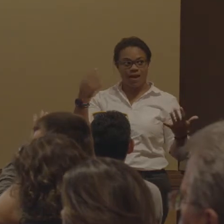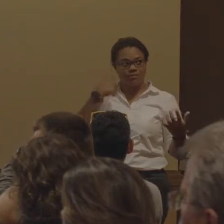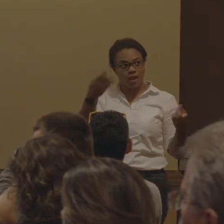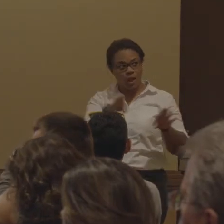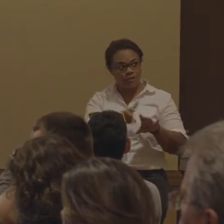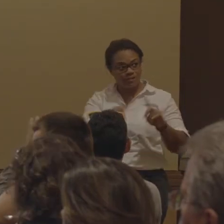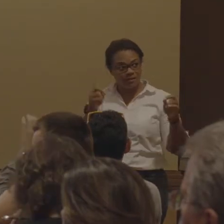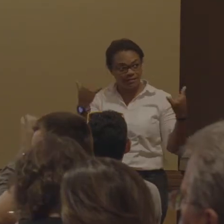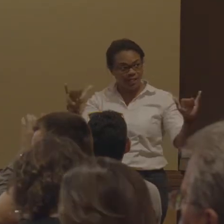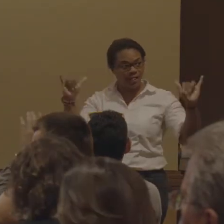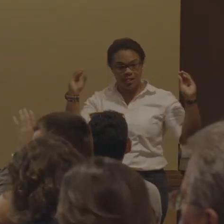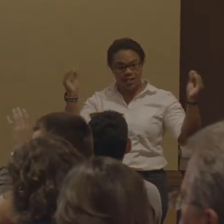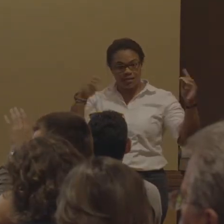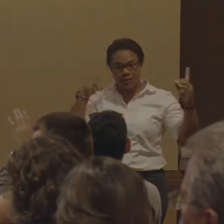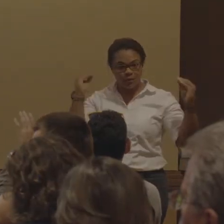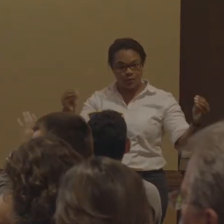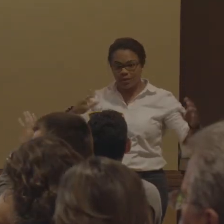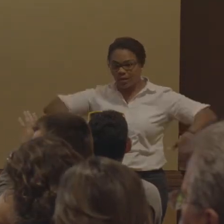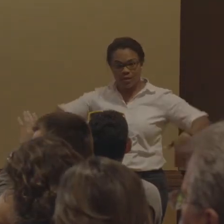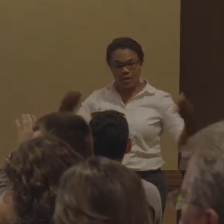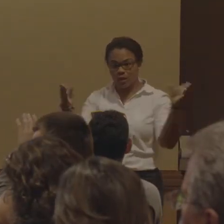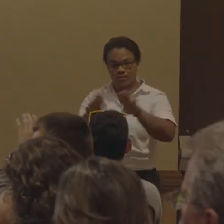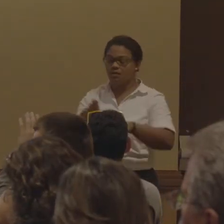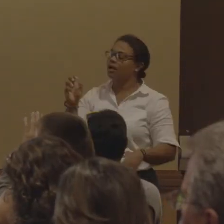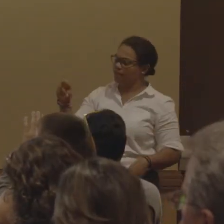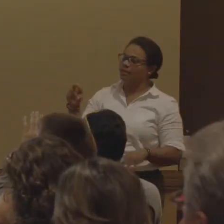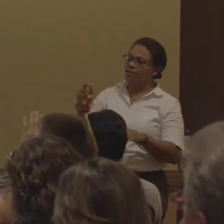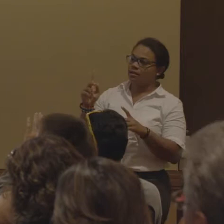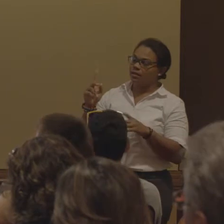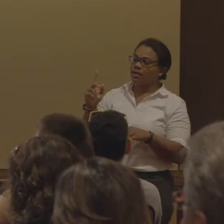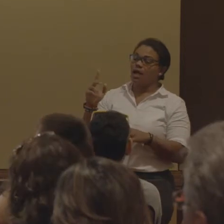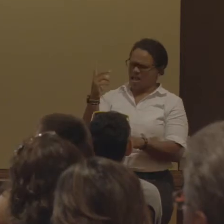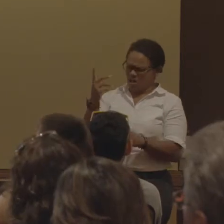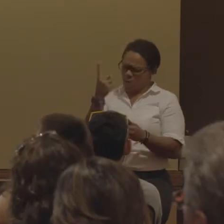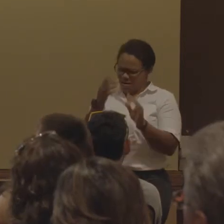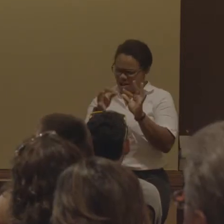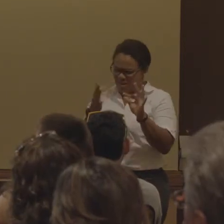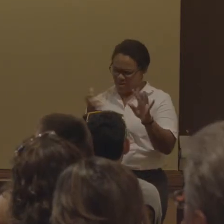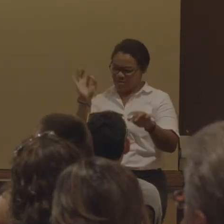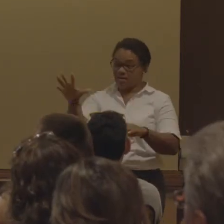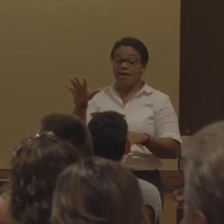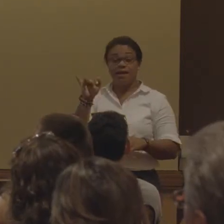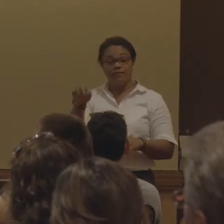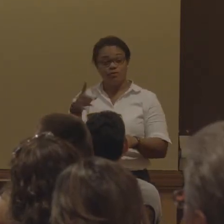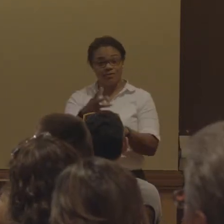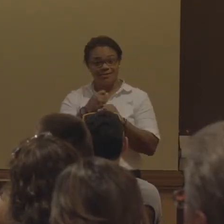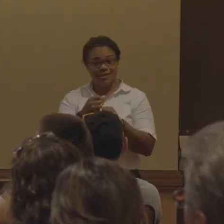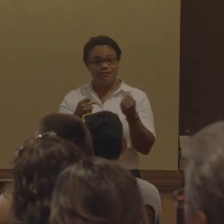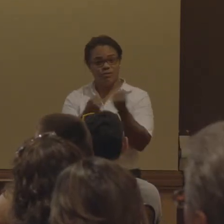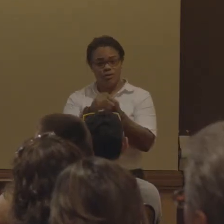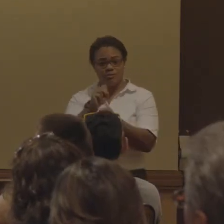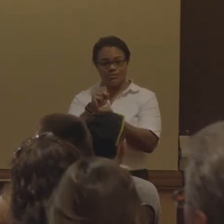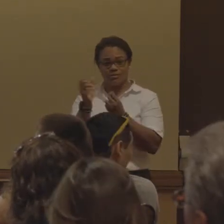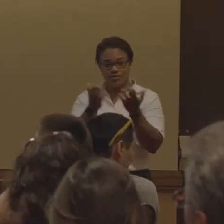they haven't closed it yet. Okay. They should have closed it. Okay. And the one thing I will say, anybody that's received support employment services and has that